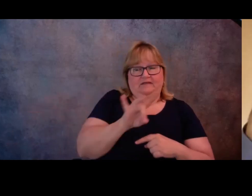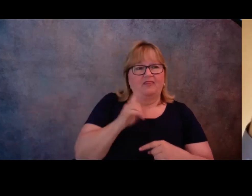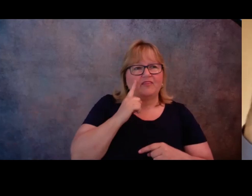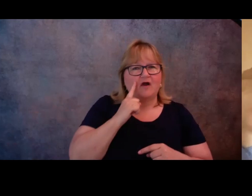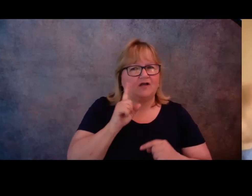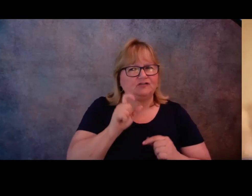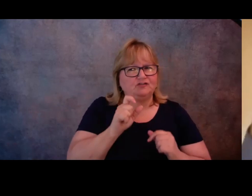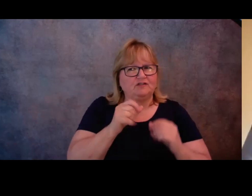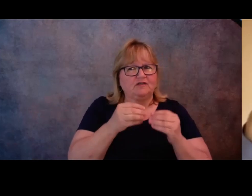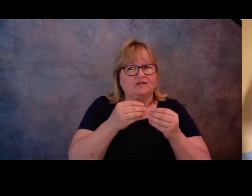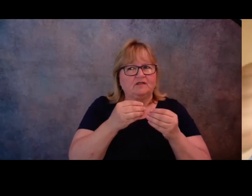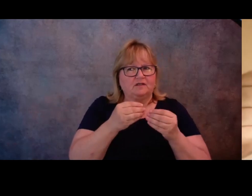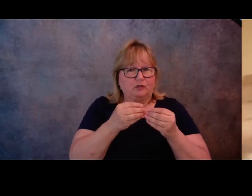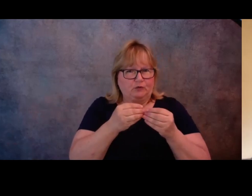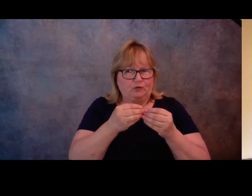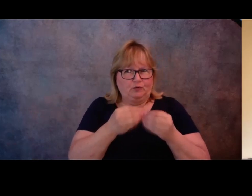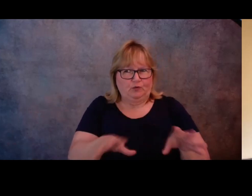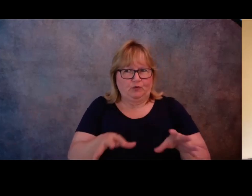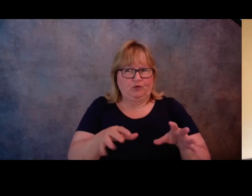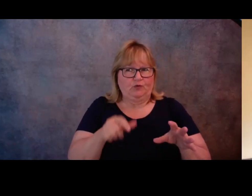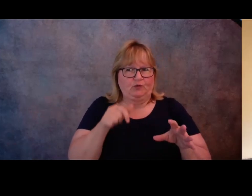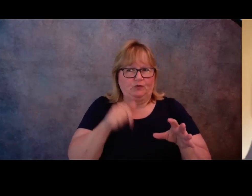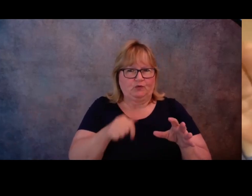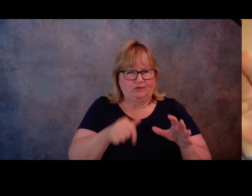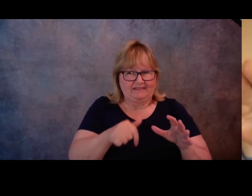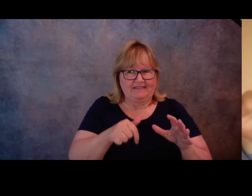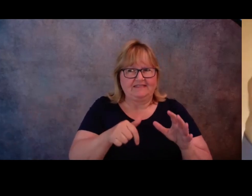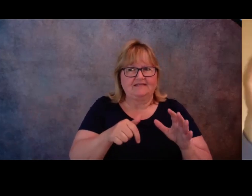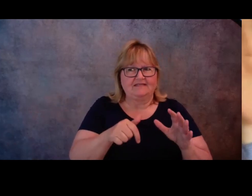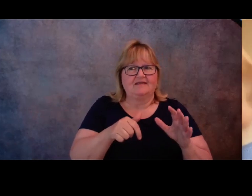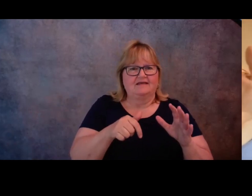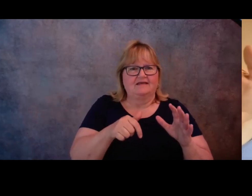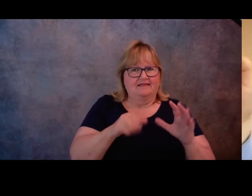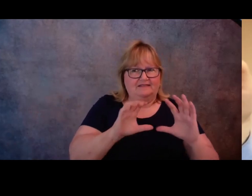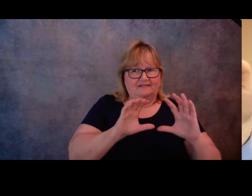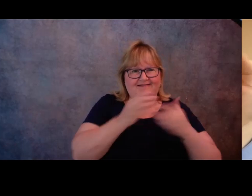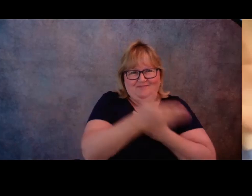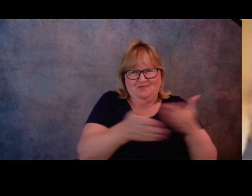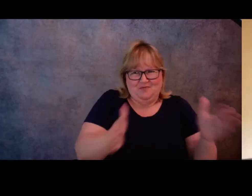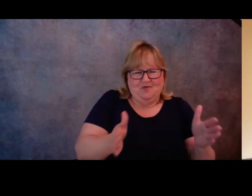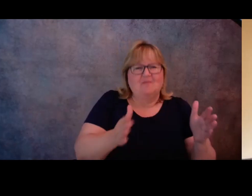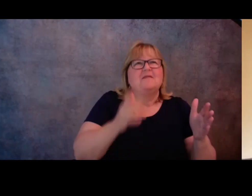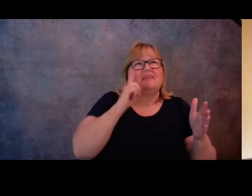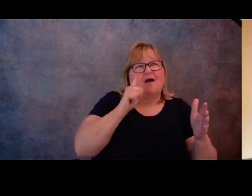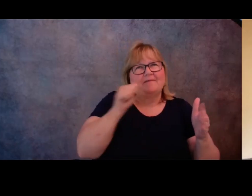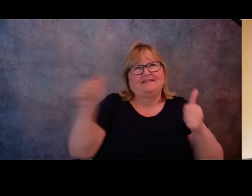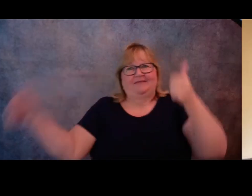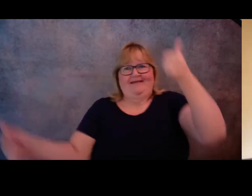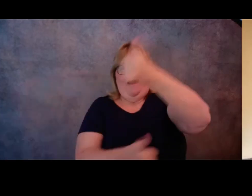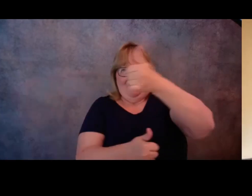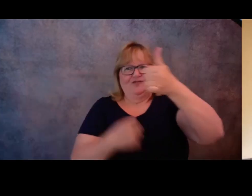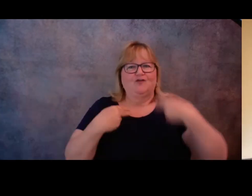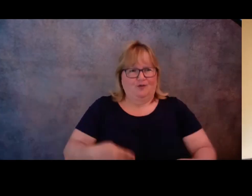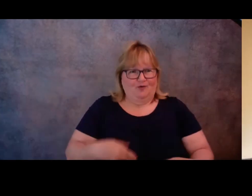maybe we should repurpose it to be directly answerable to the Human Rights Council, and of